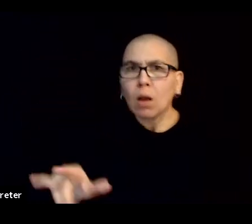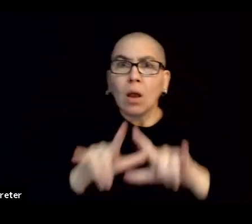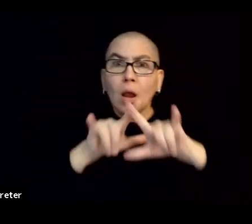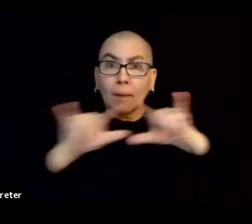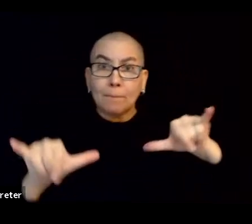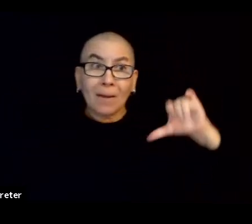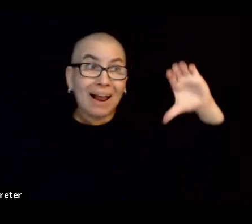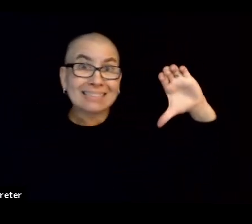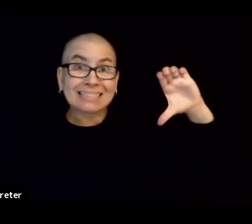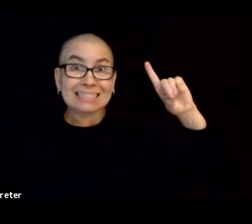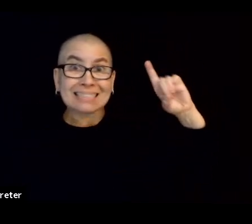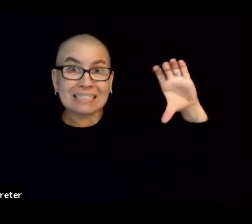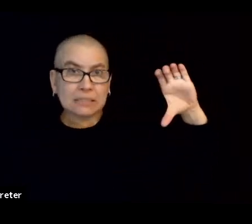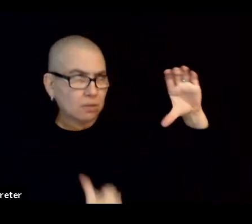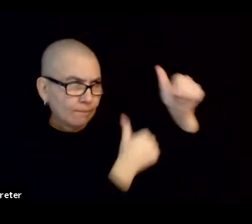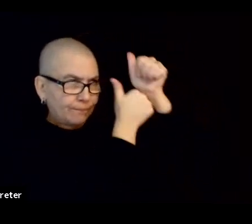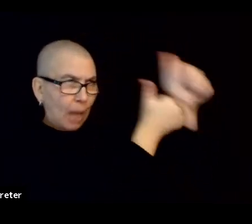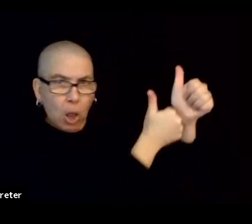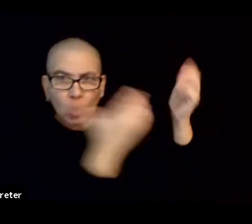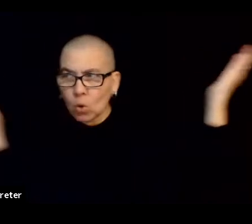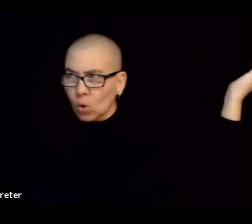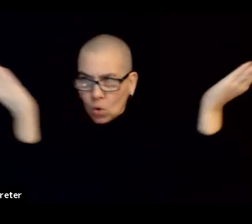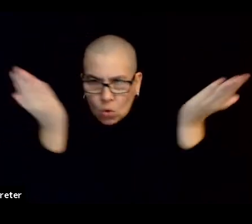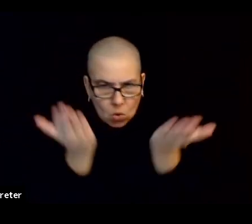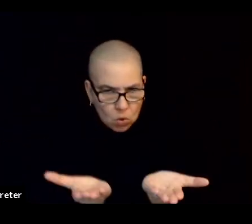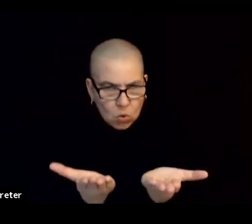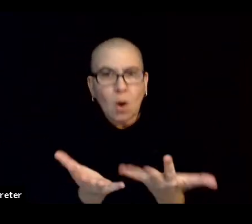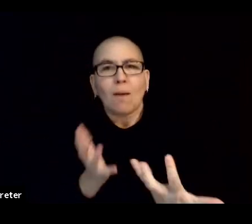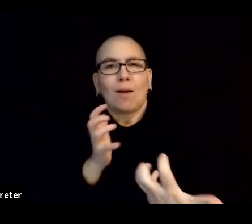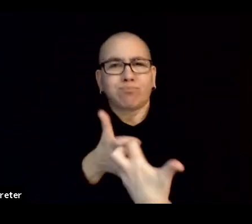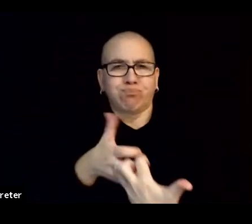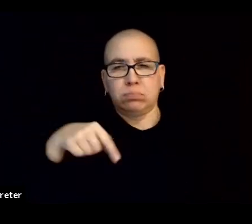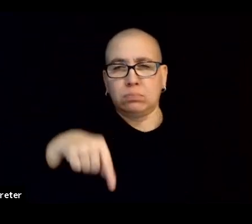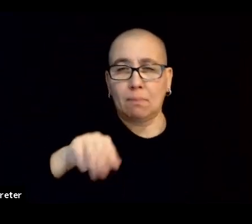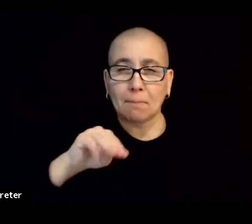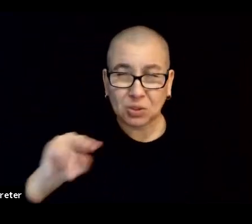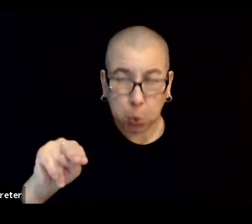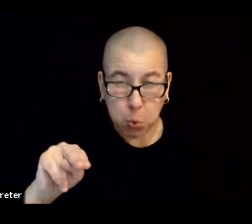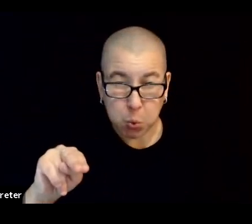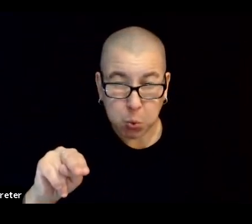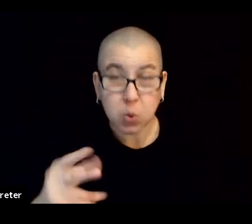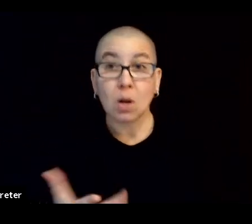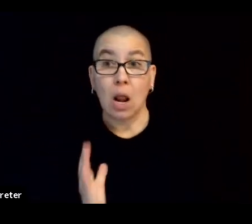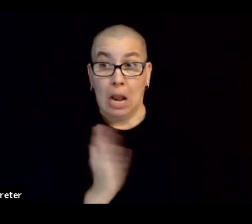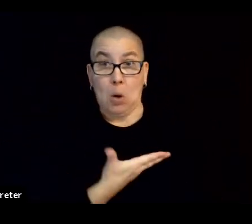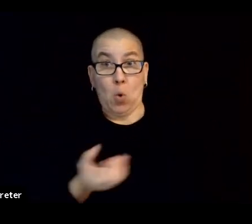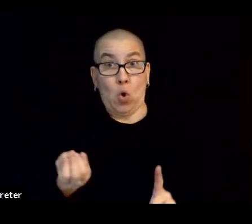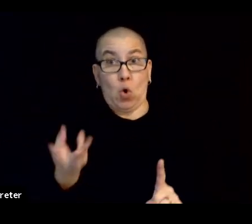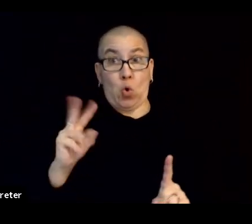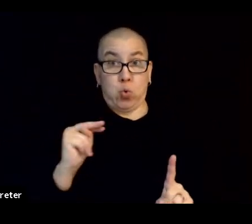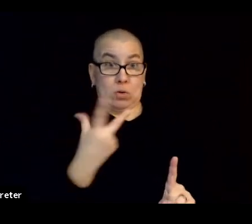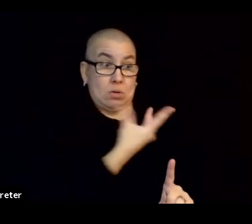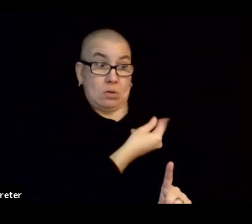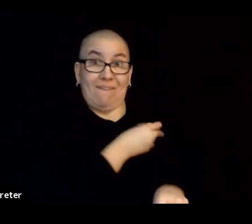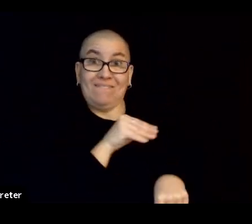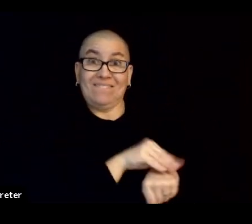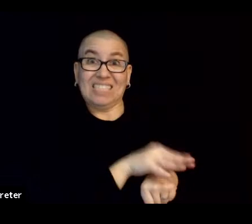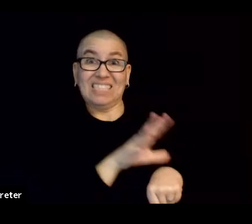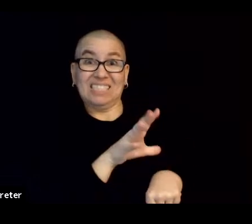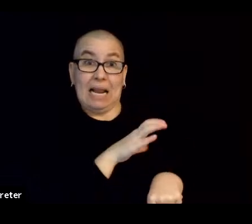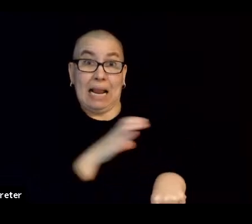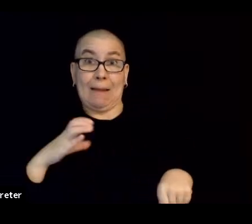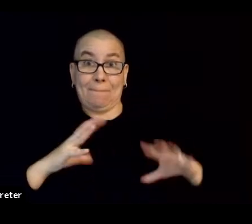Immunization Practices and our own vaccine advisory panel, allocation advisory panel here in Minnesota, who